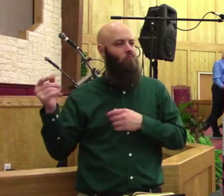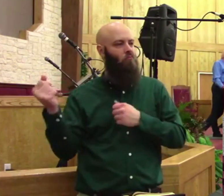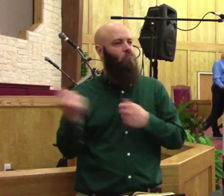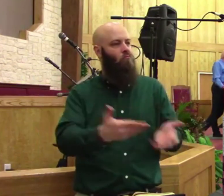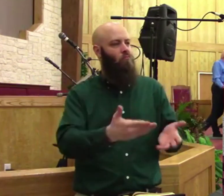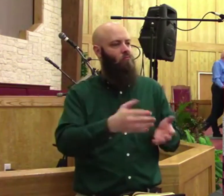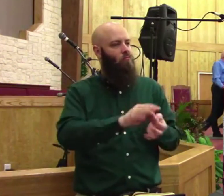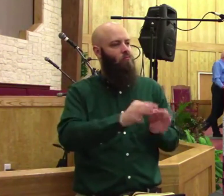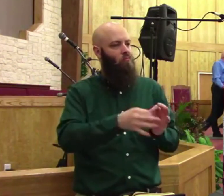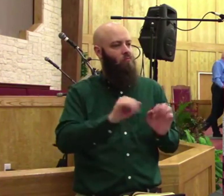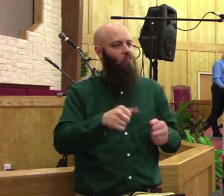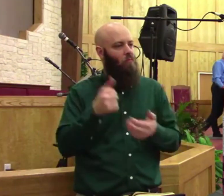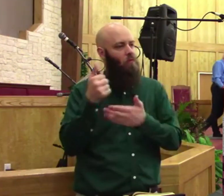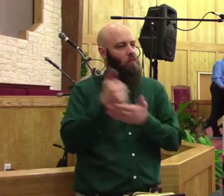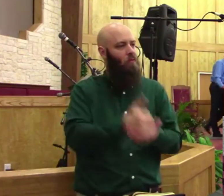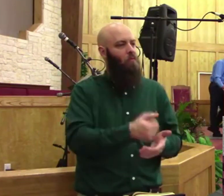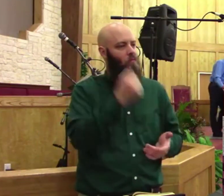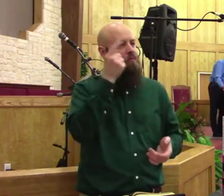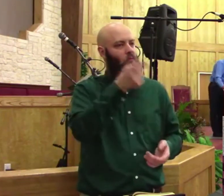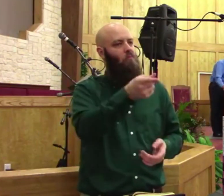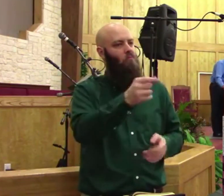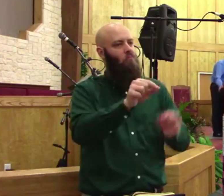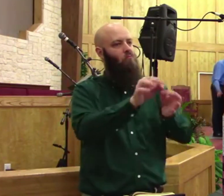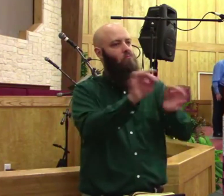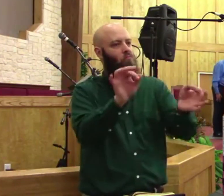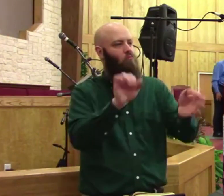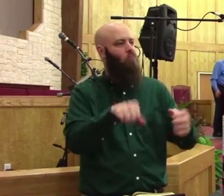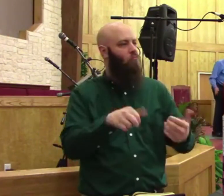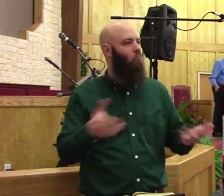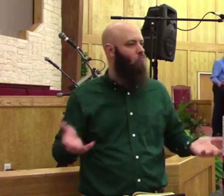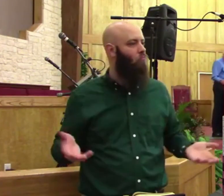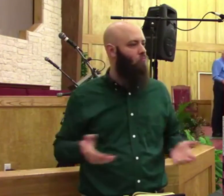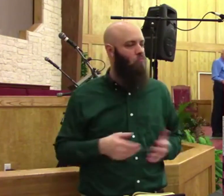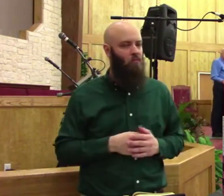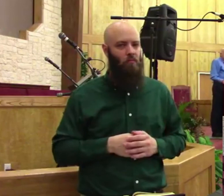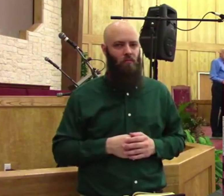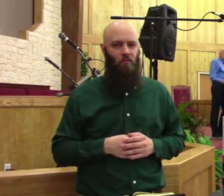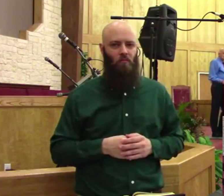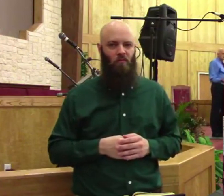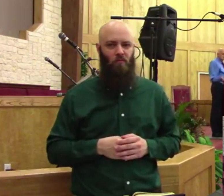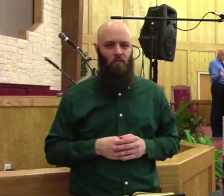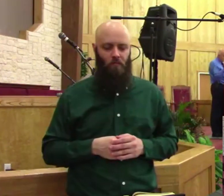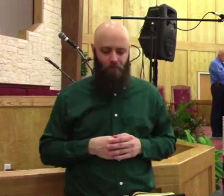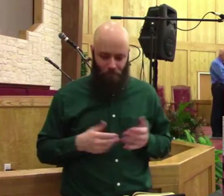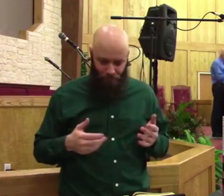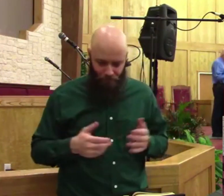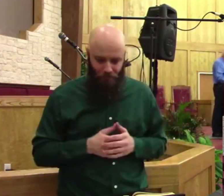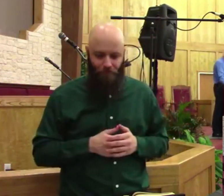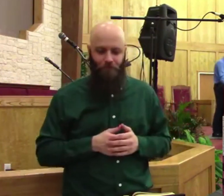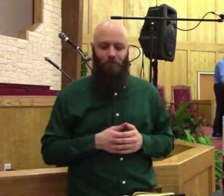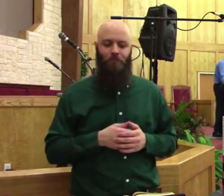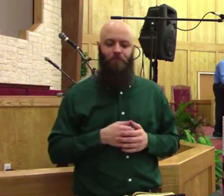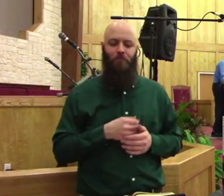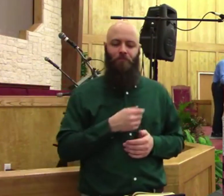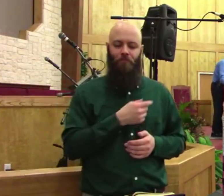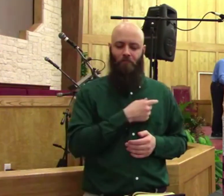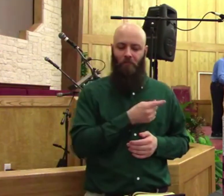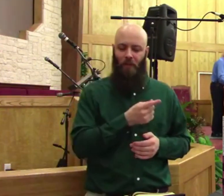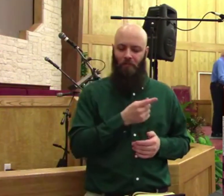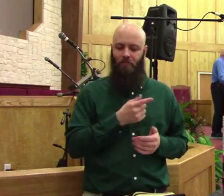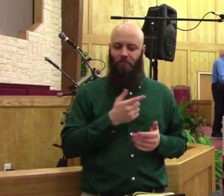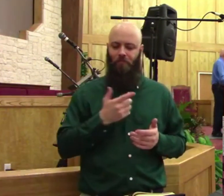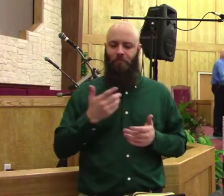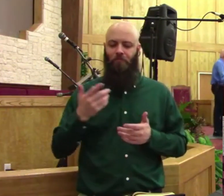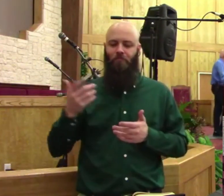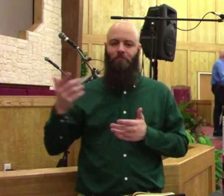your understanding and the interpretation. So they bring Daniel in, and Daniel